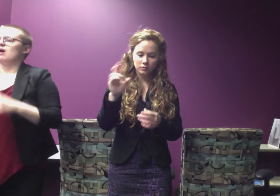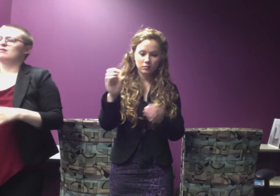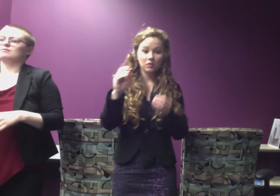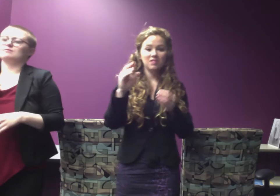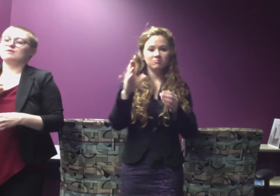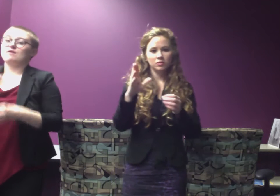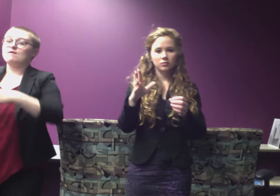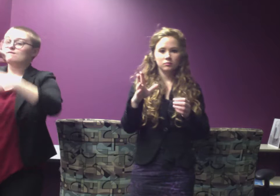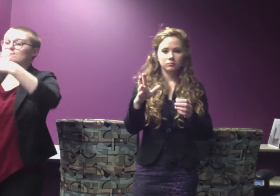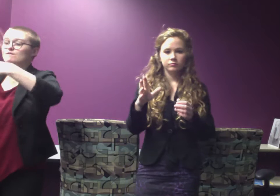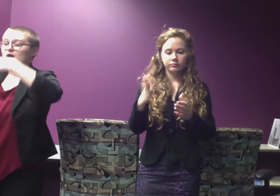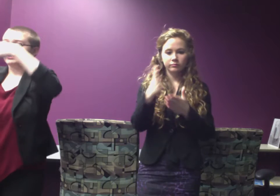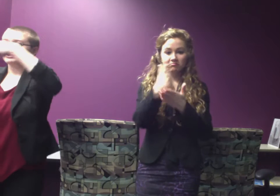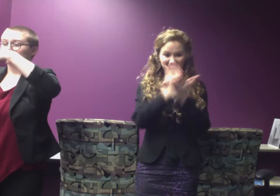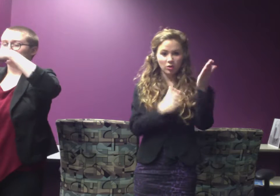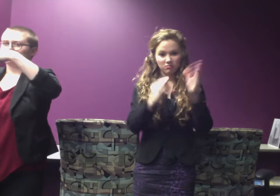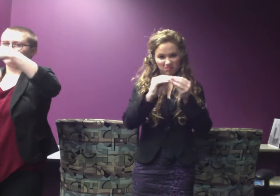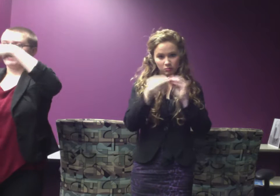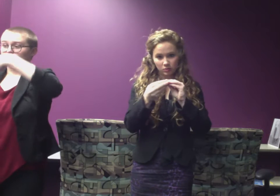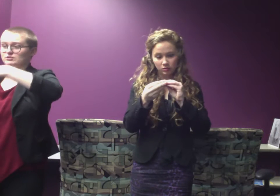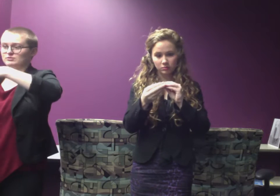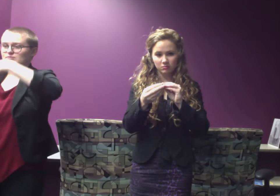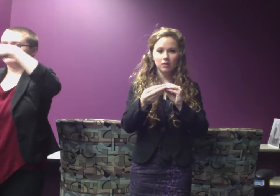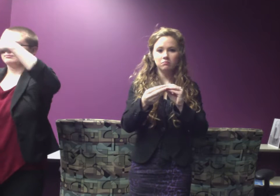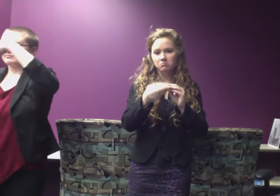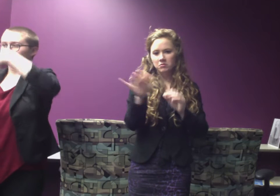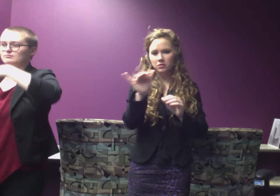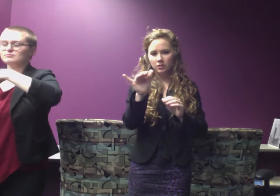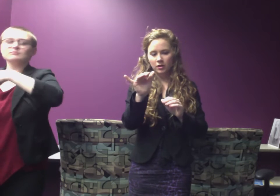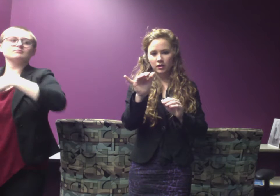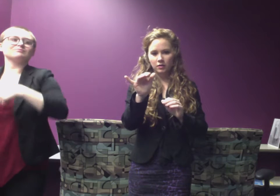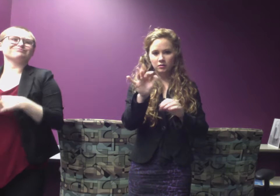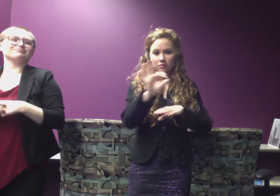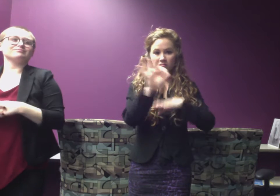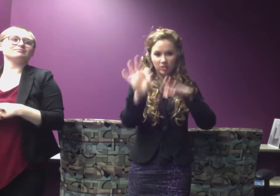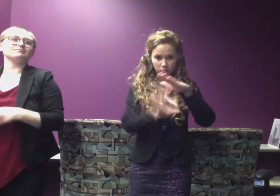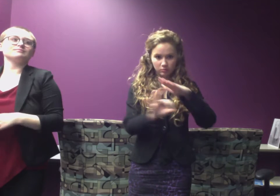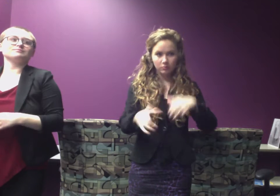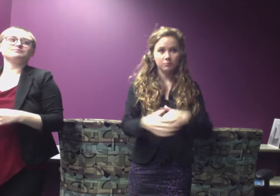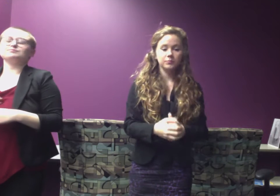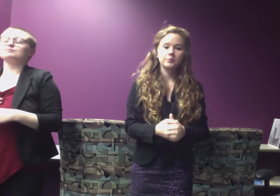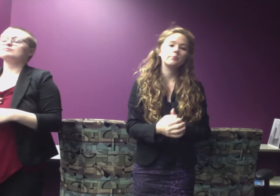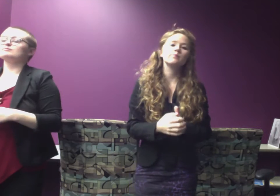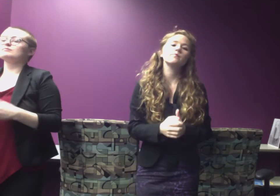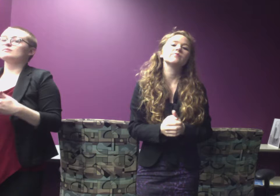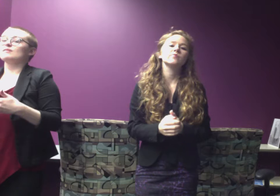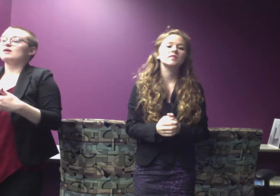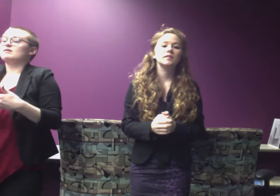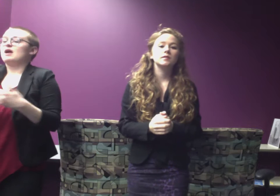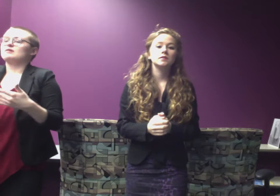now to do that. But eventually we'll put those on there, and then in another year we're going to put numbers